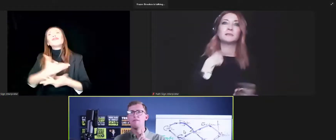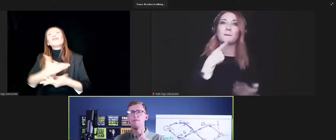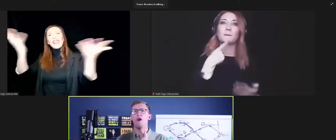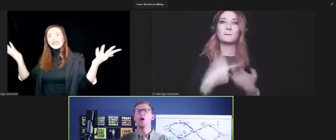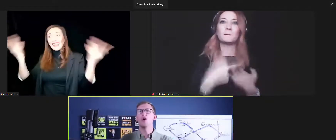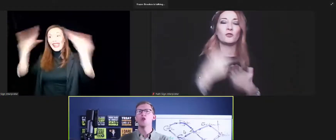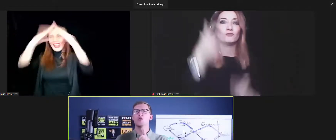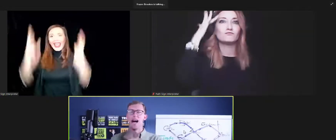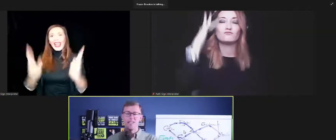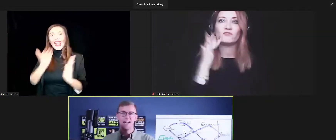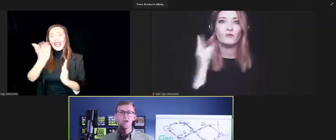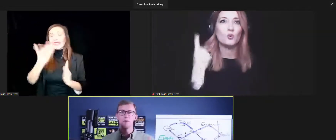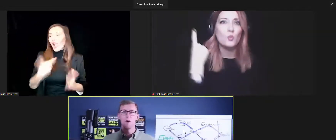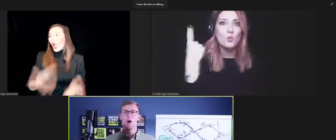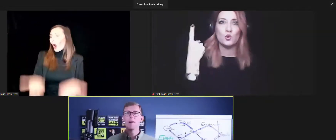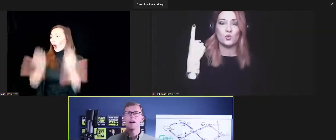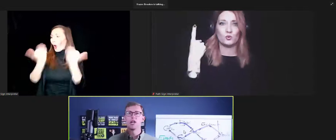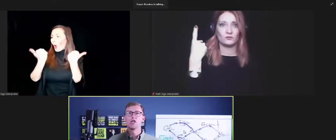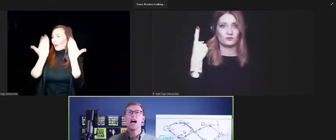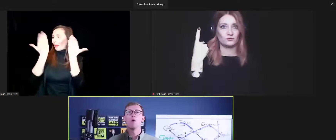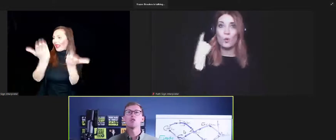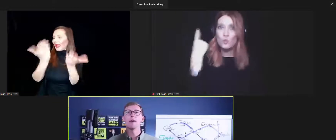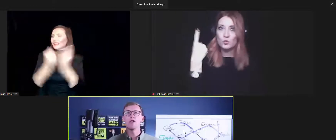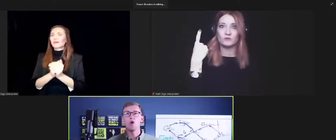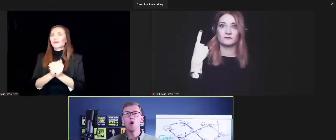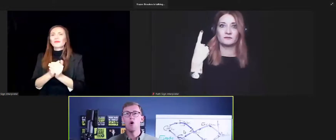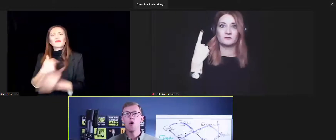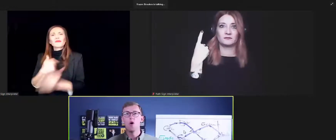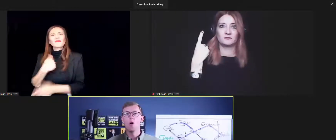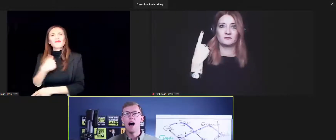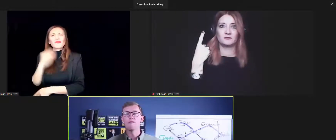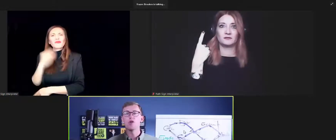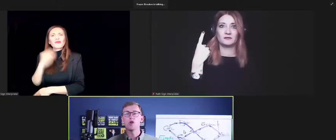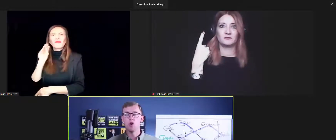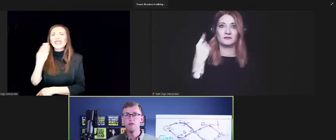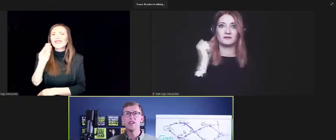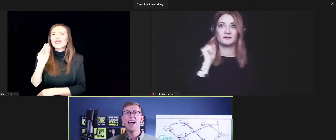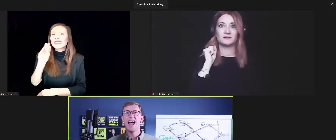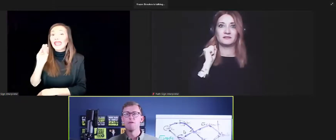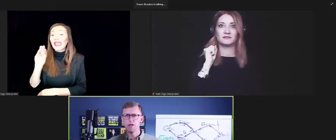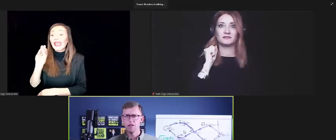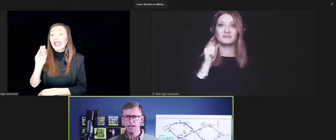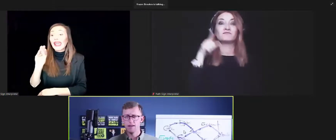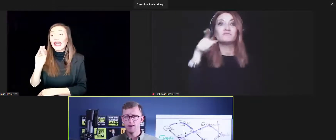Follow your dad and your mum because I want to make sure I've covered